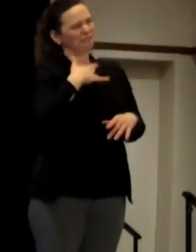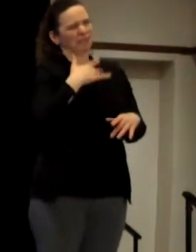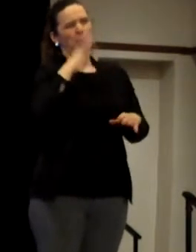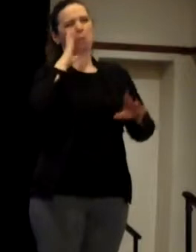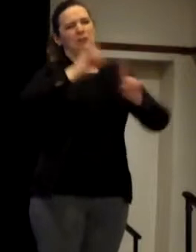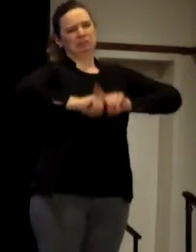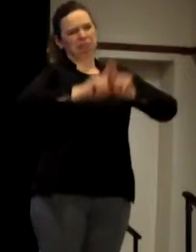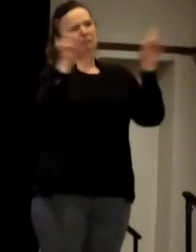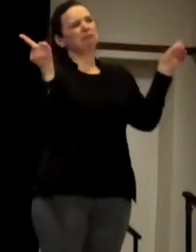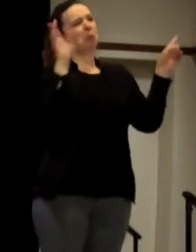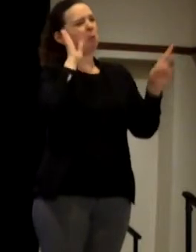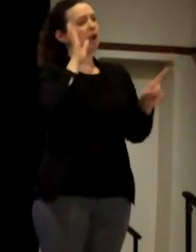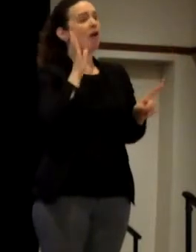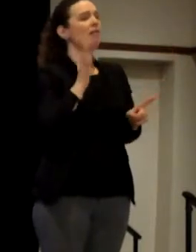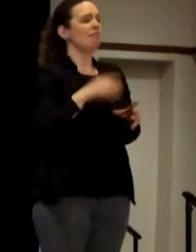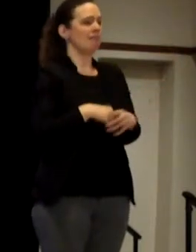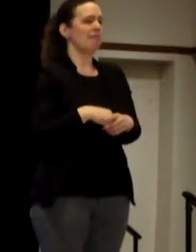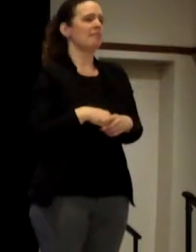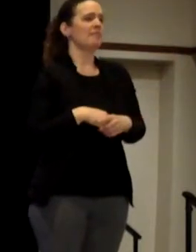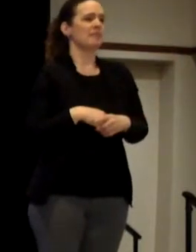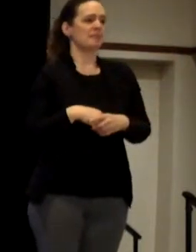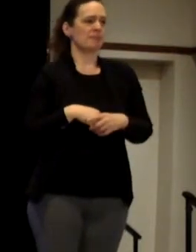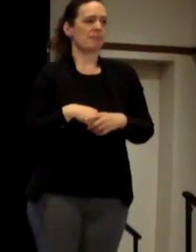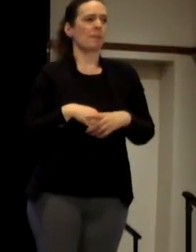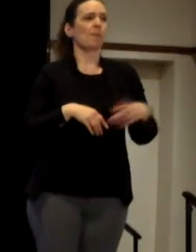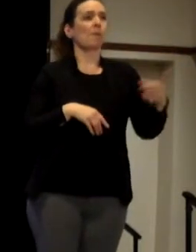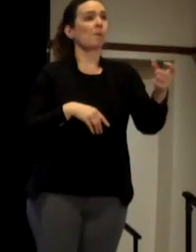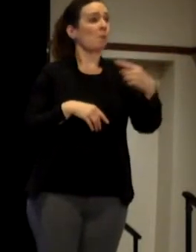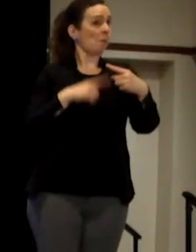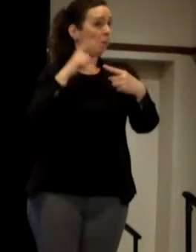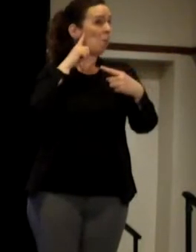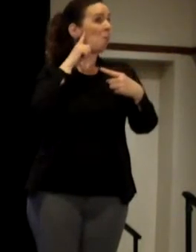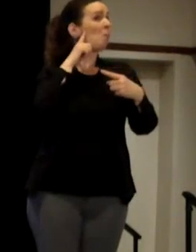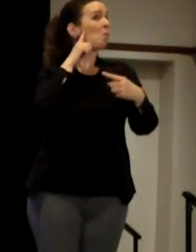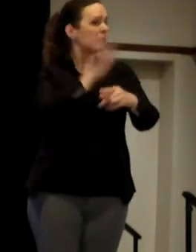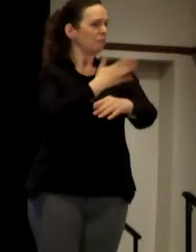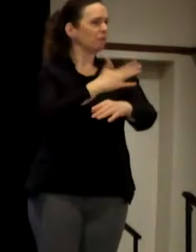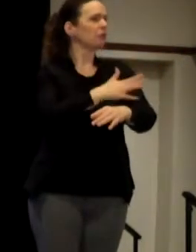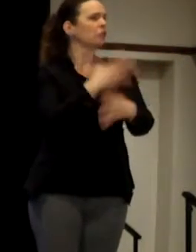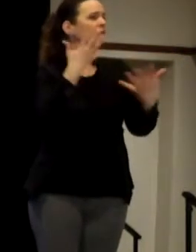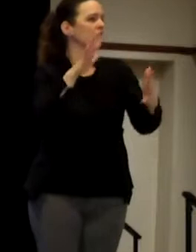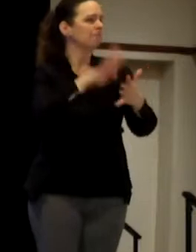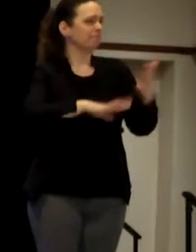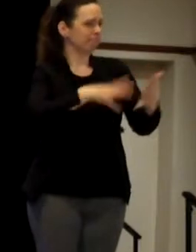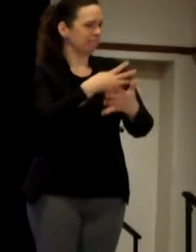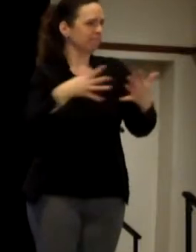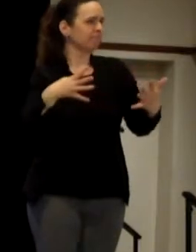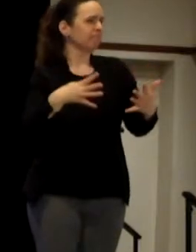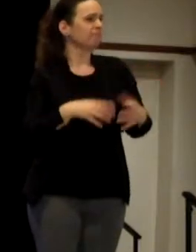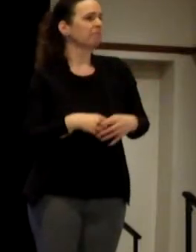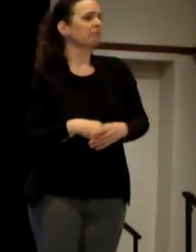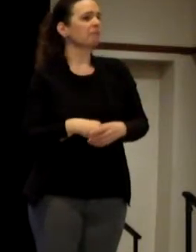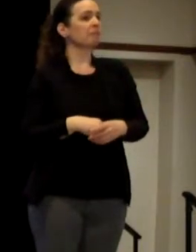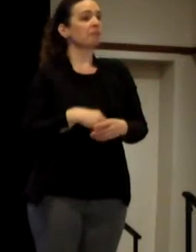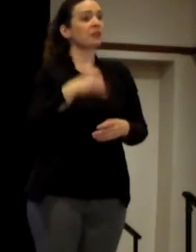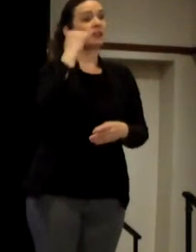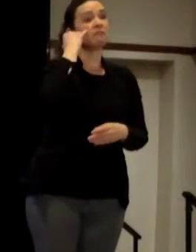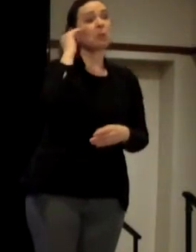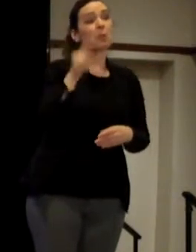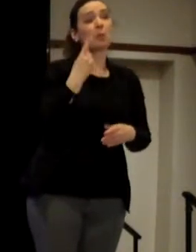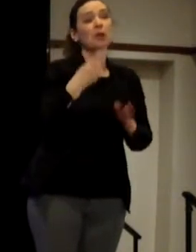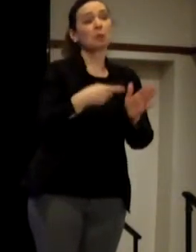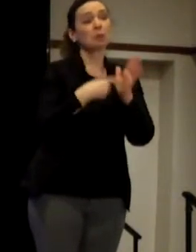There are concerts scheduled at the amphitheater. You don't see those happening if only 20% capacity is allowed? I doubt it. I doubt it.